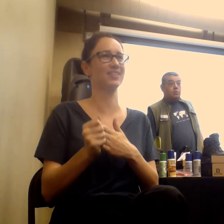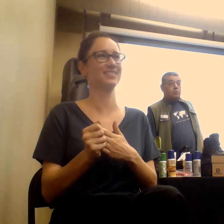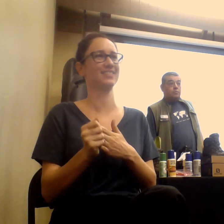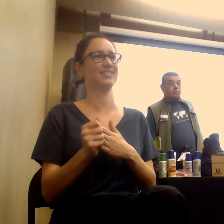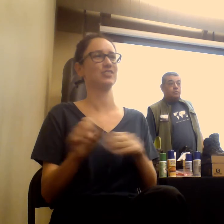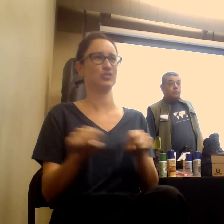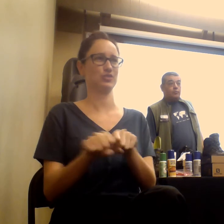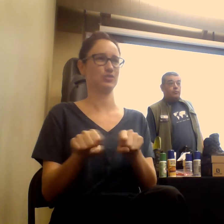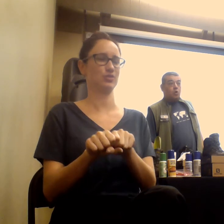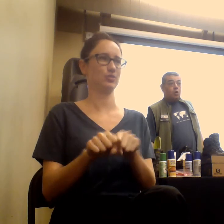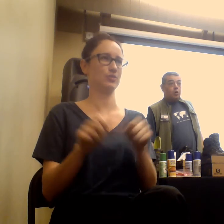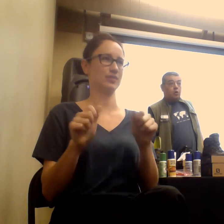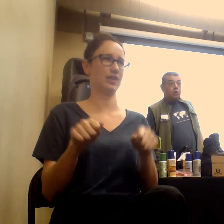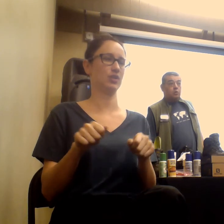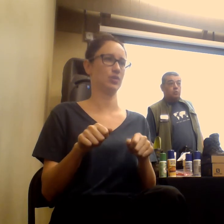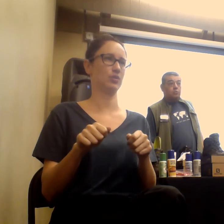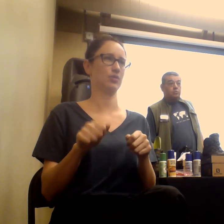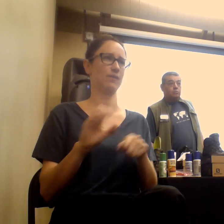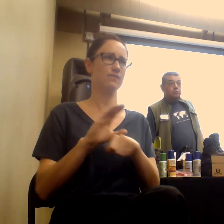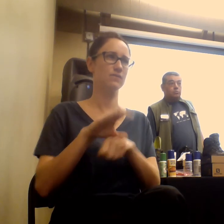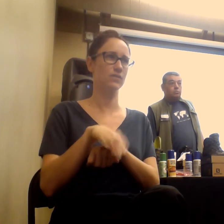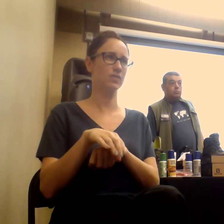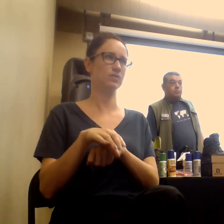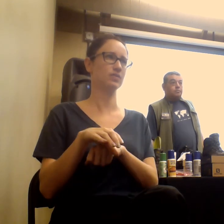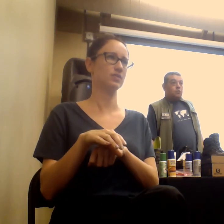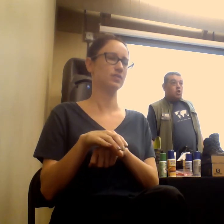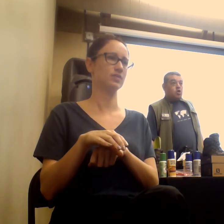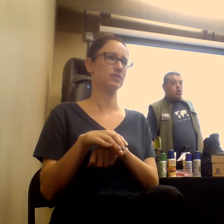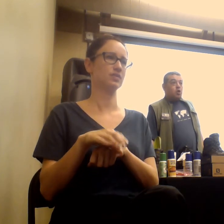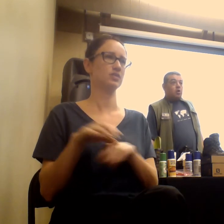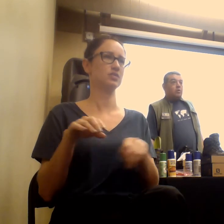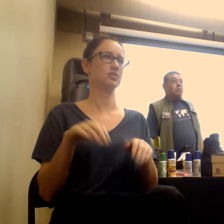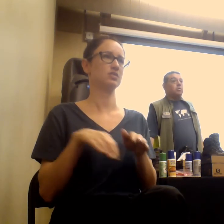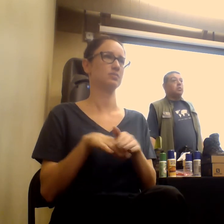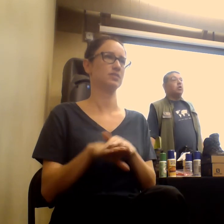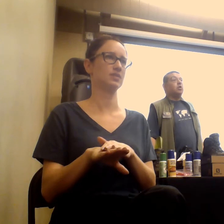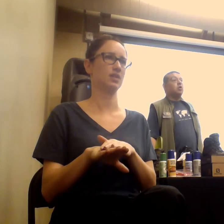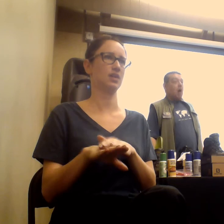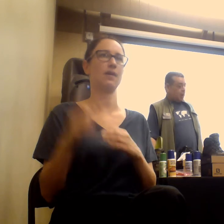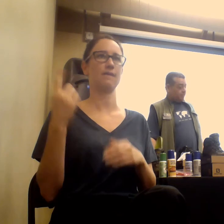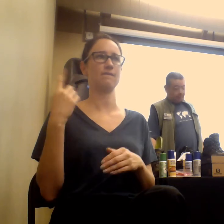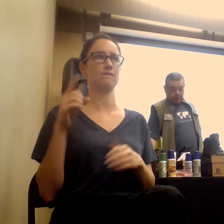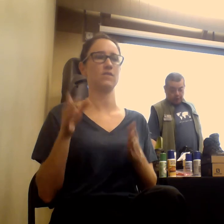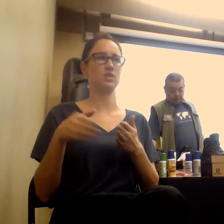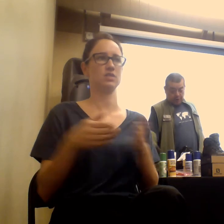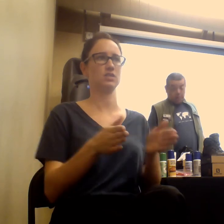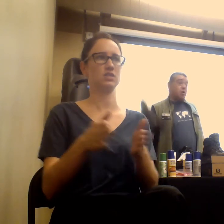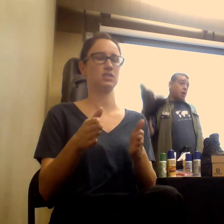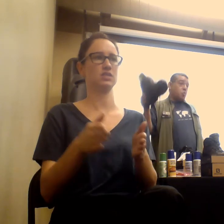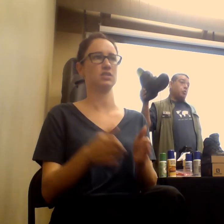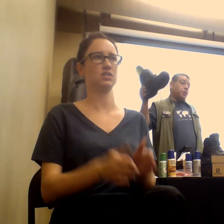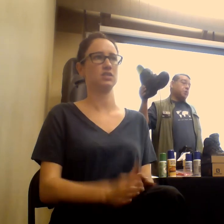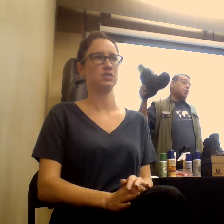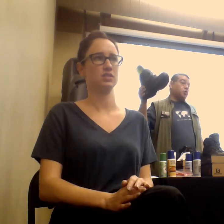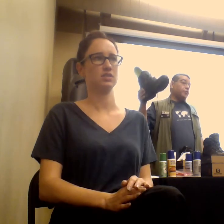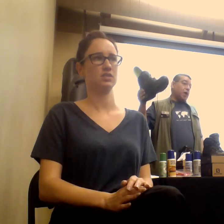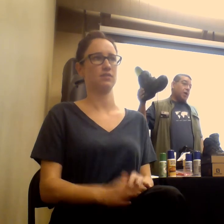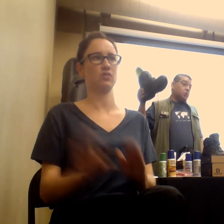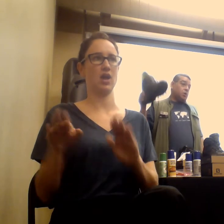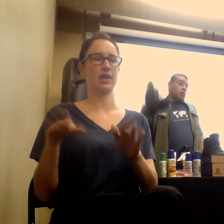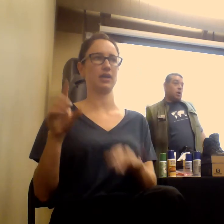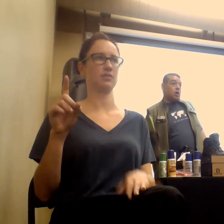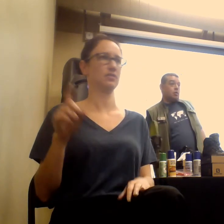them For city hiking? I know it's gonna wear out the sole more, but for a year, I wore these almost